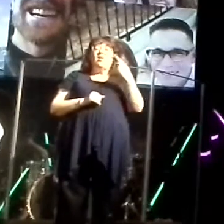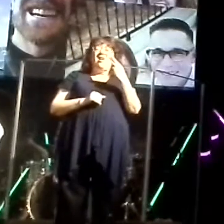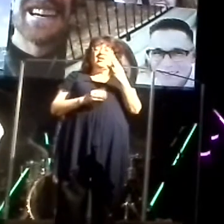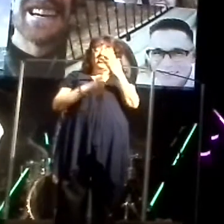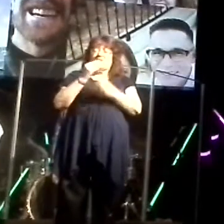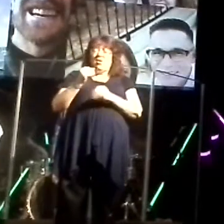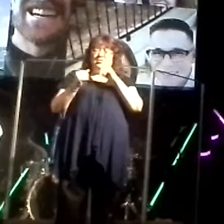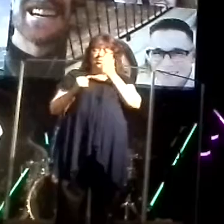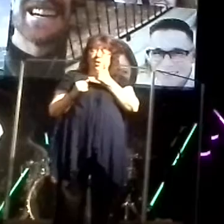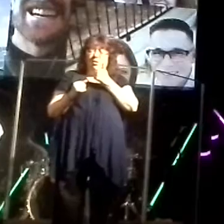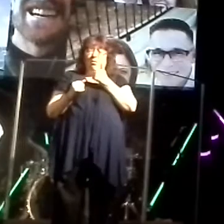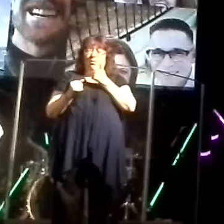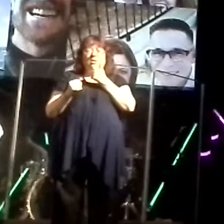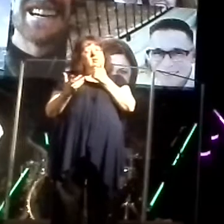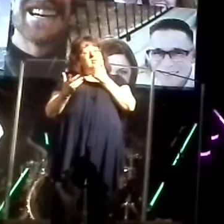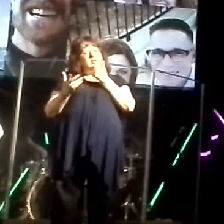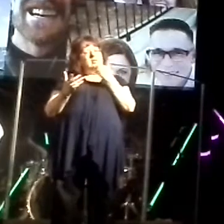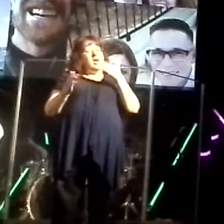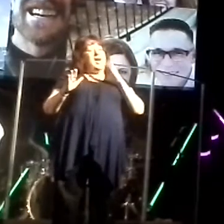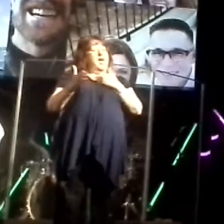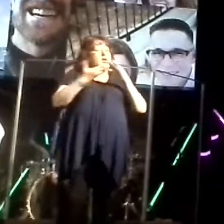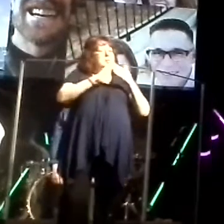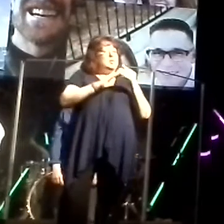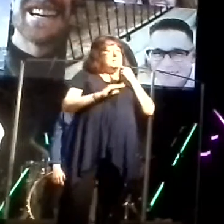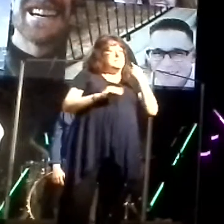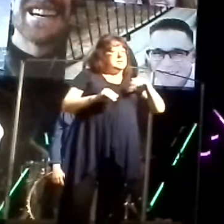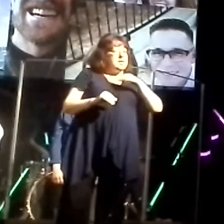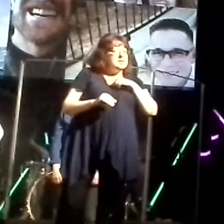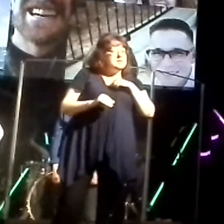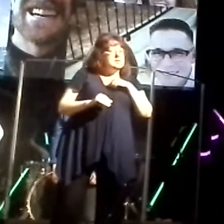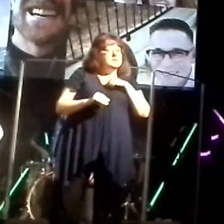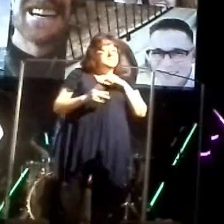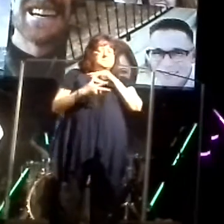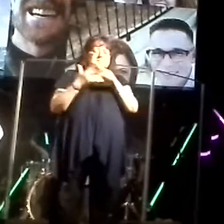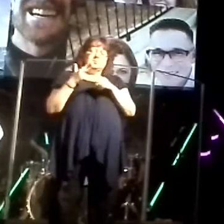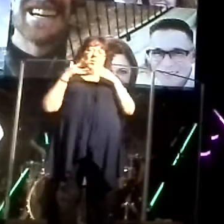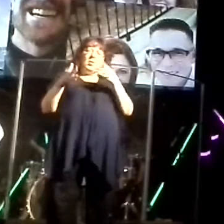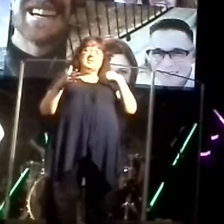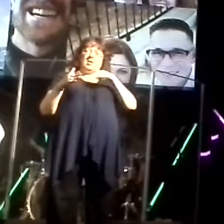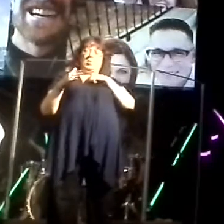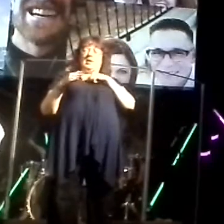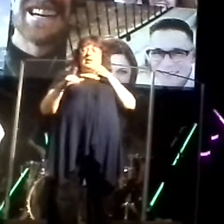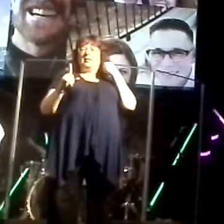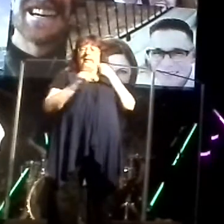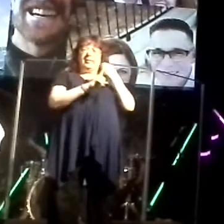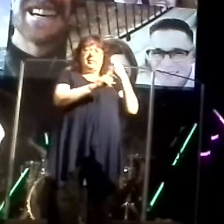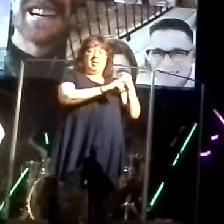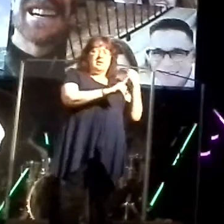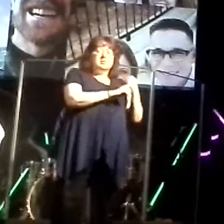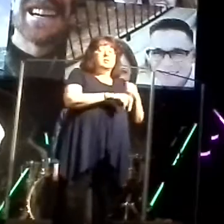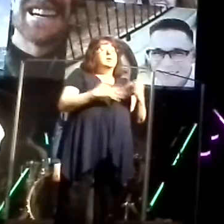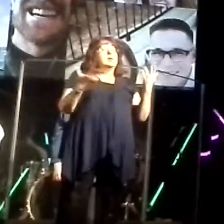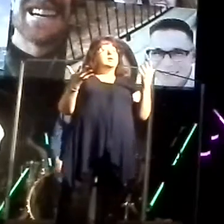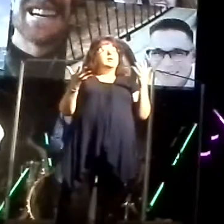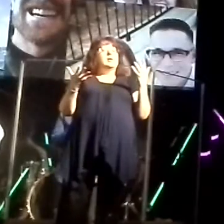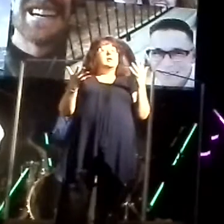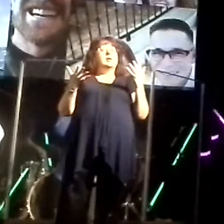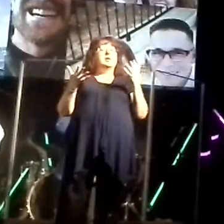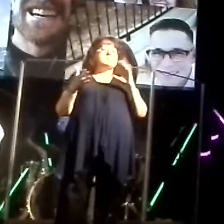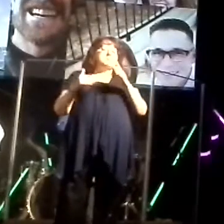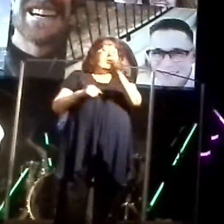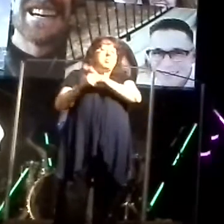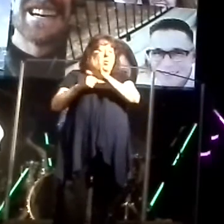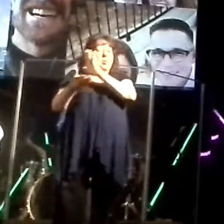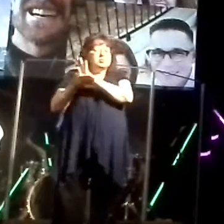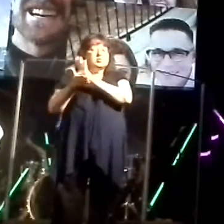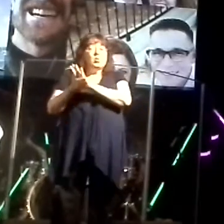Heart was gone tomorrow, would our community miss us? And there's three main ways that we go about this, whether it be impacting our